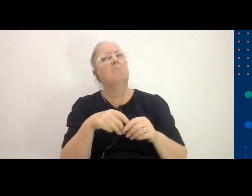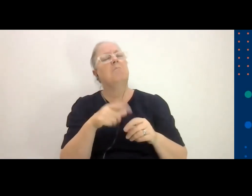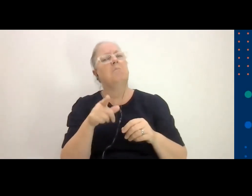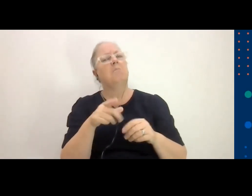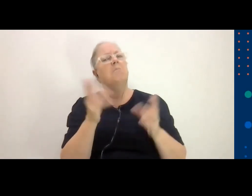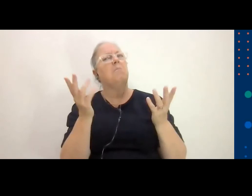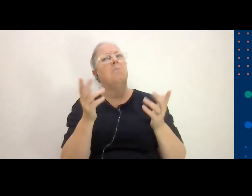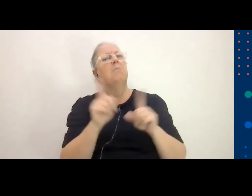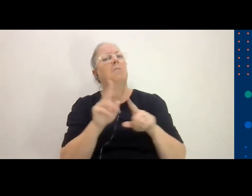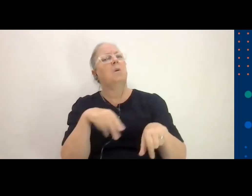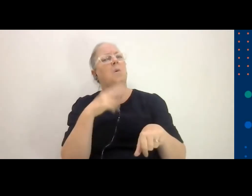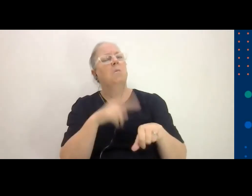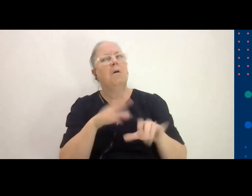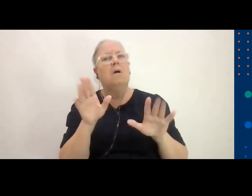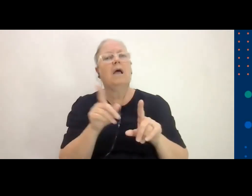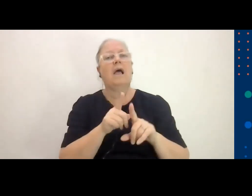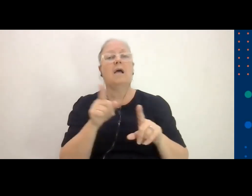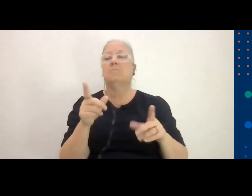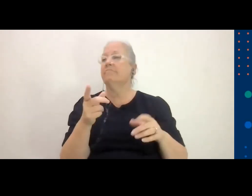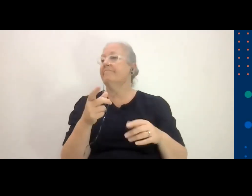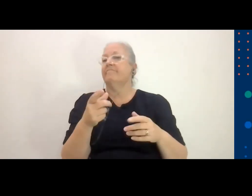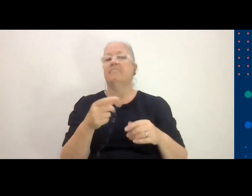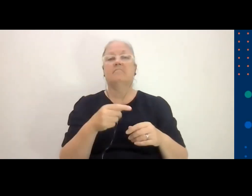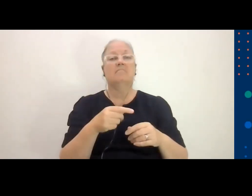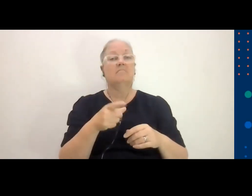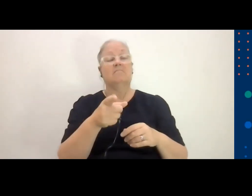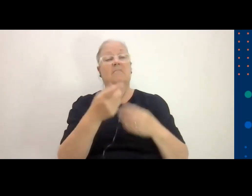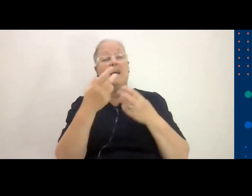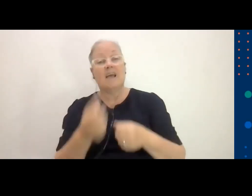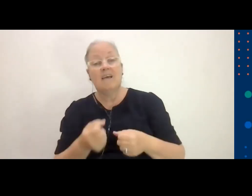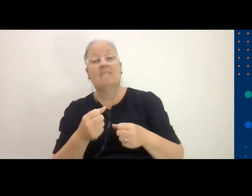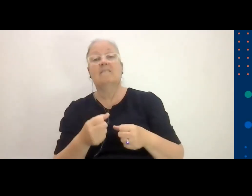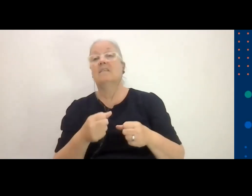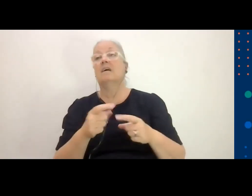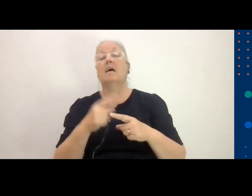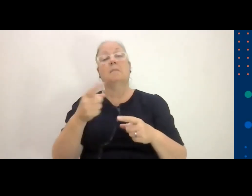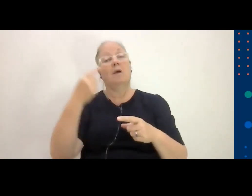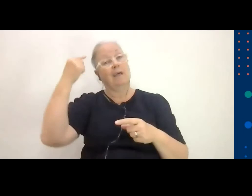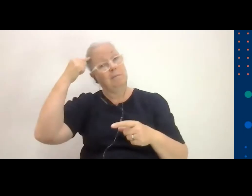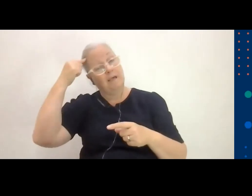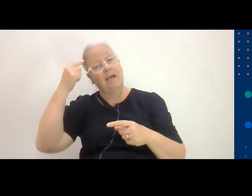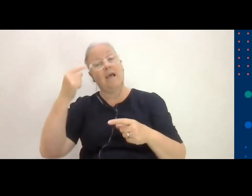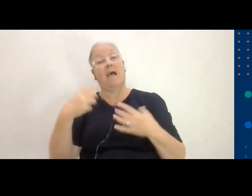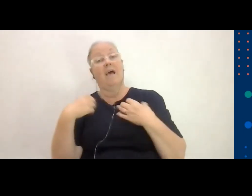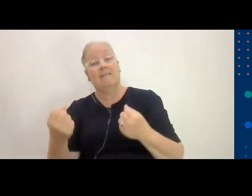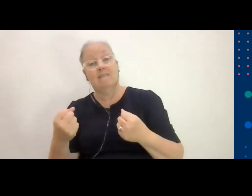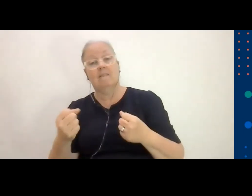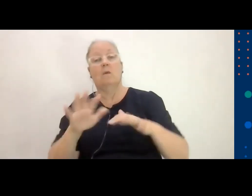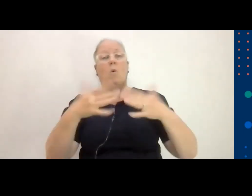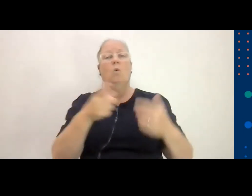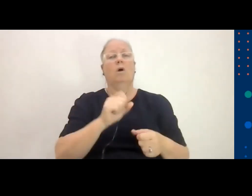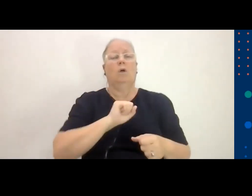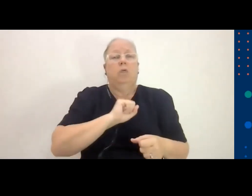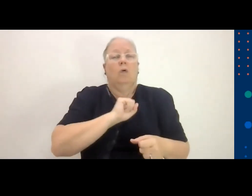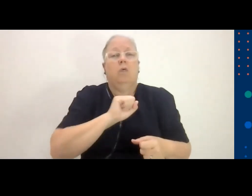like, having a cough and having mental health issues is almost one and the same. It's something that